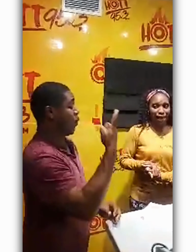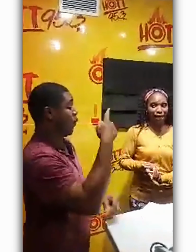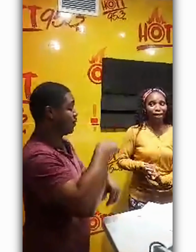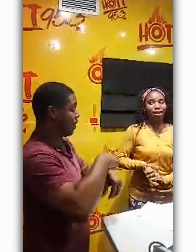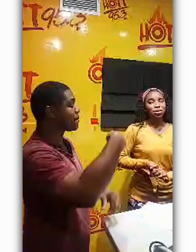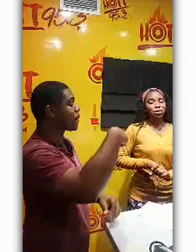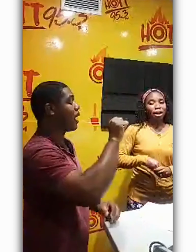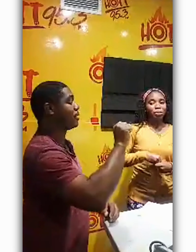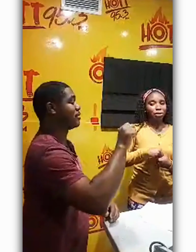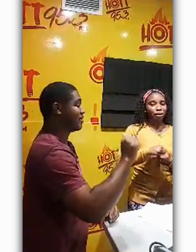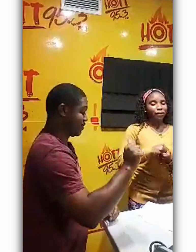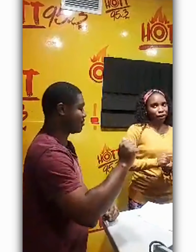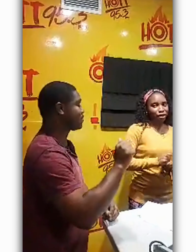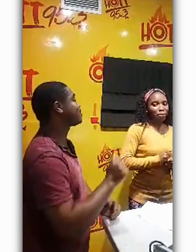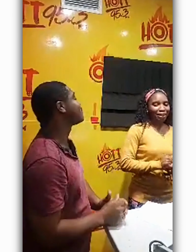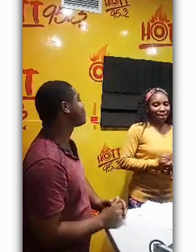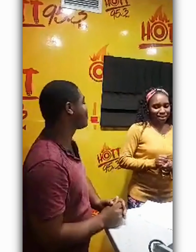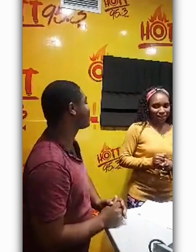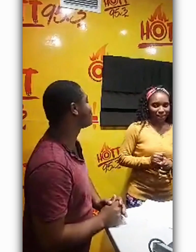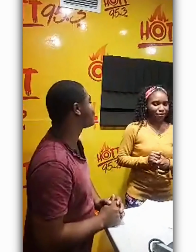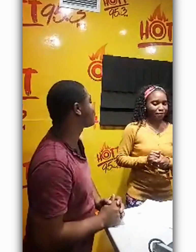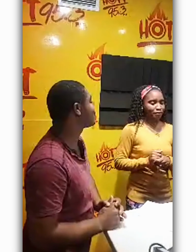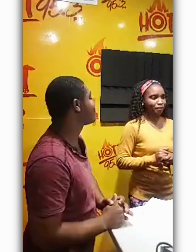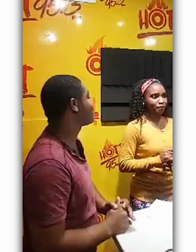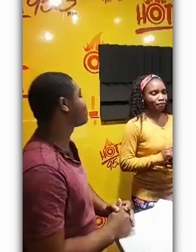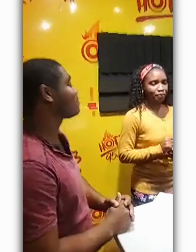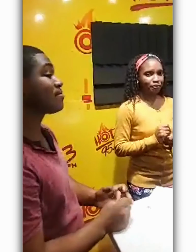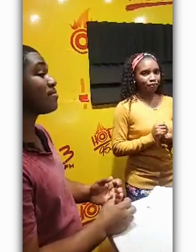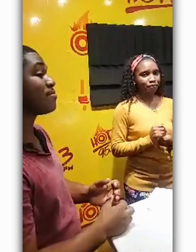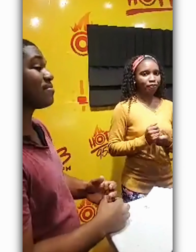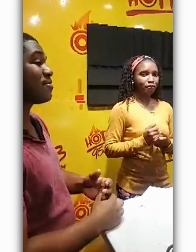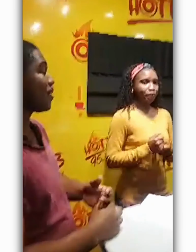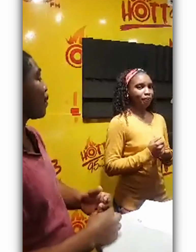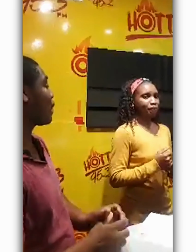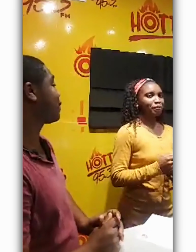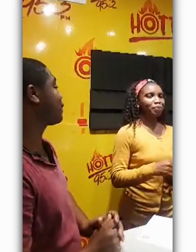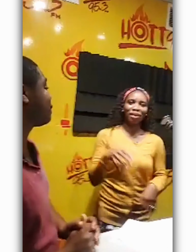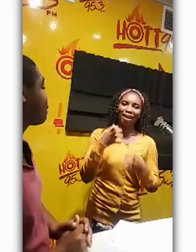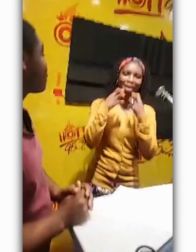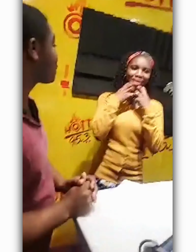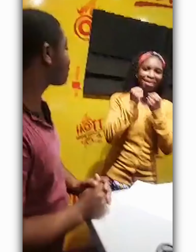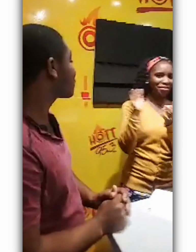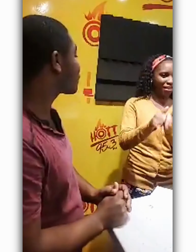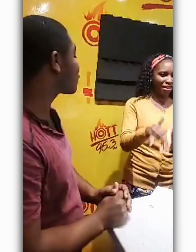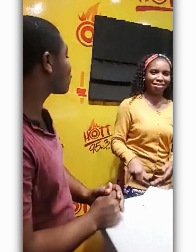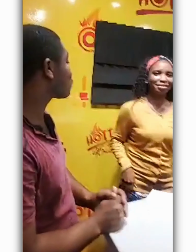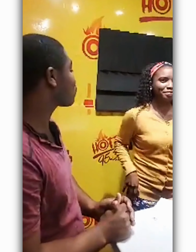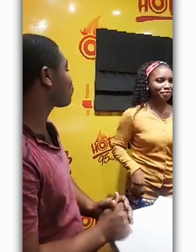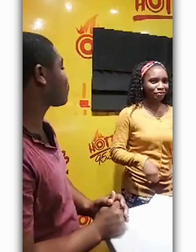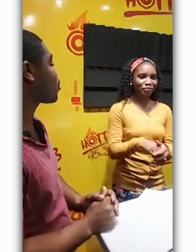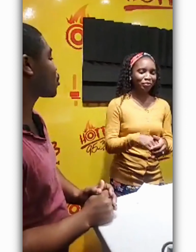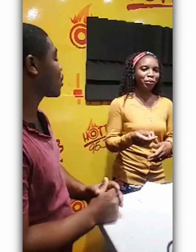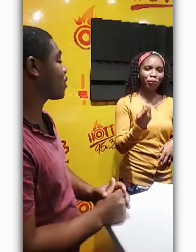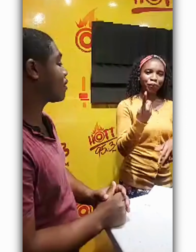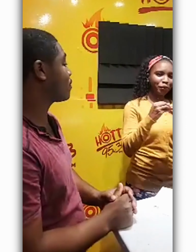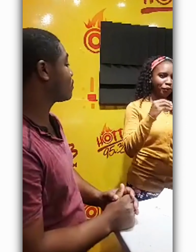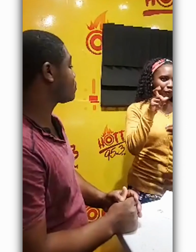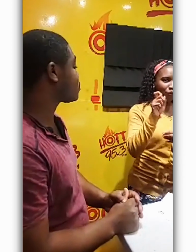ad. So that was our first PSA. No, I love that. I love that. There's one more question. No, Scott, we can take in